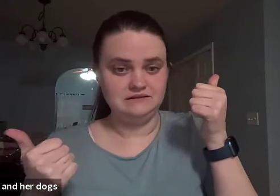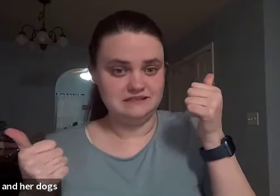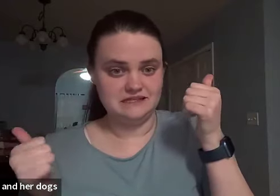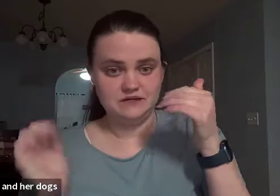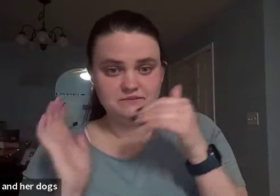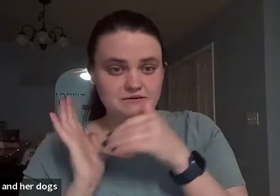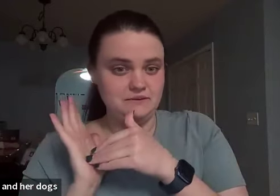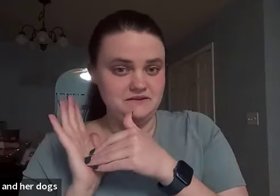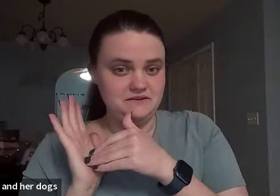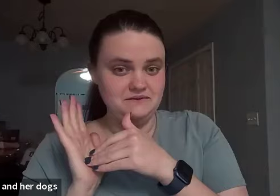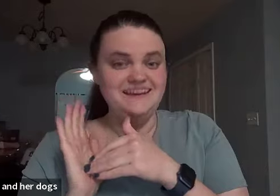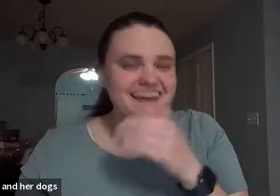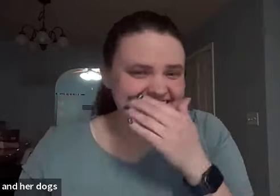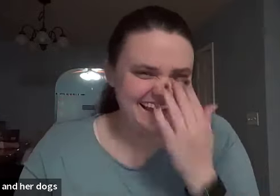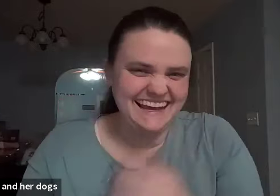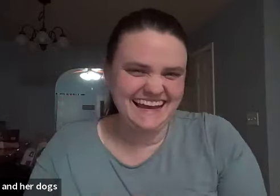Good. Does anyone need me to repeat them?